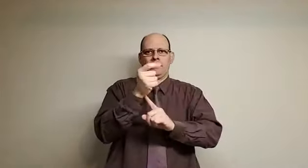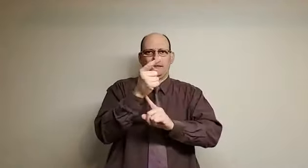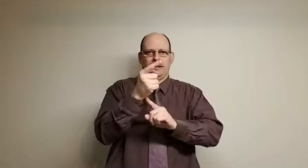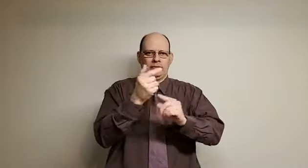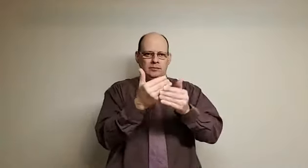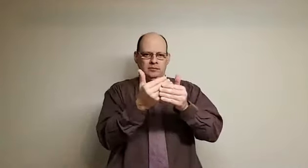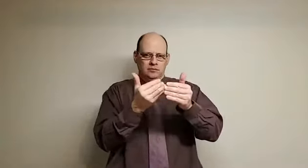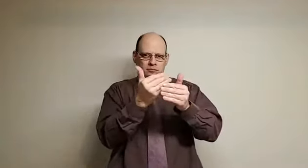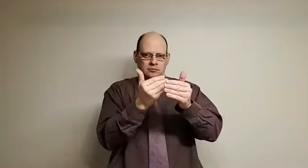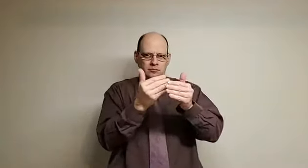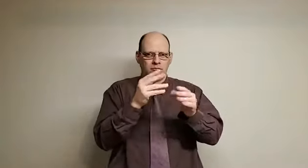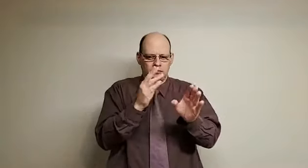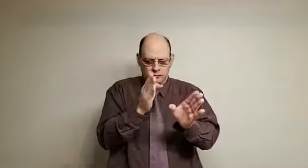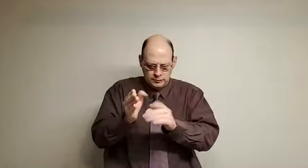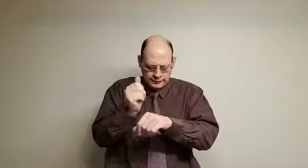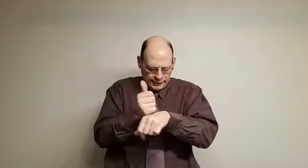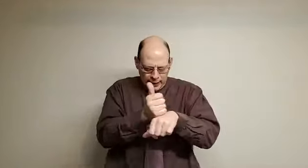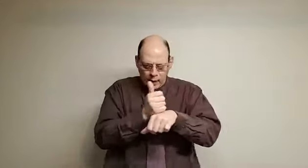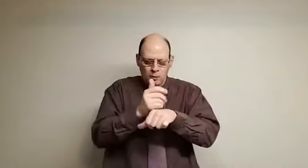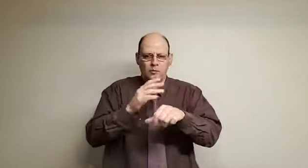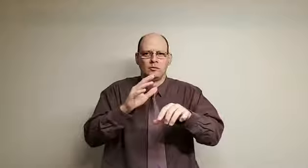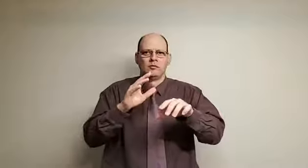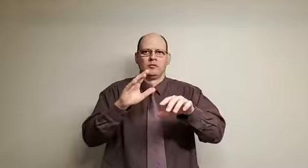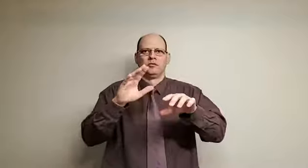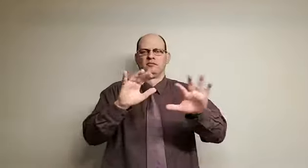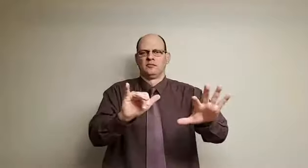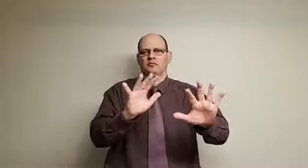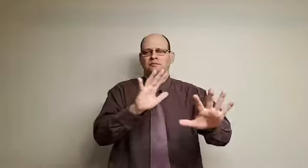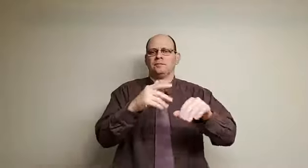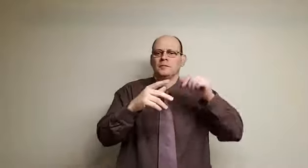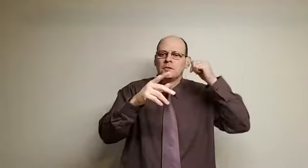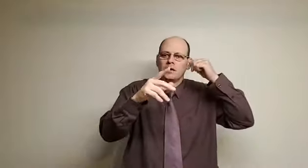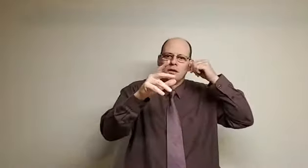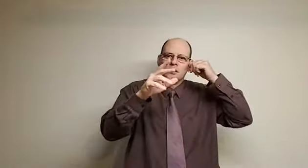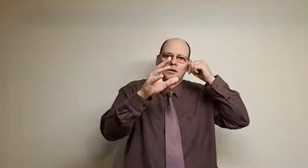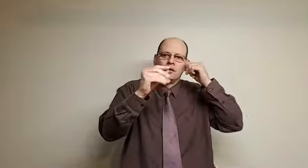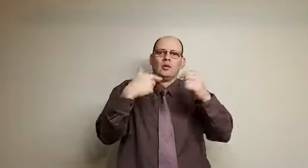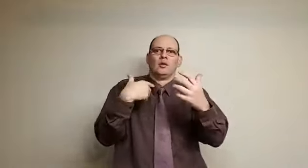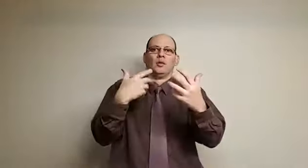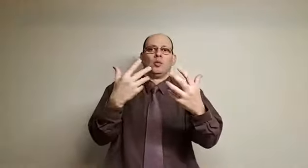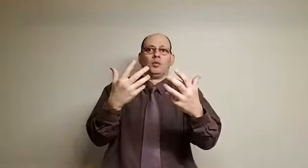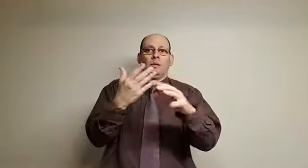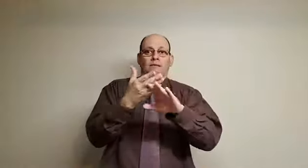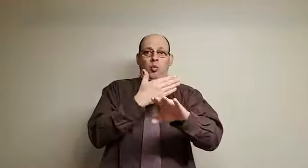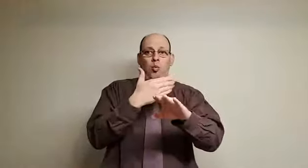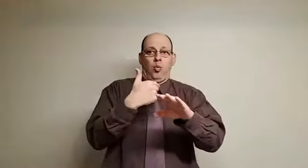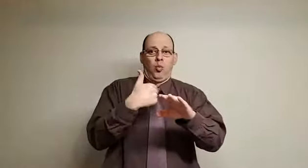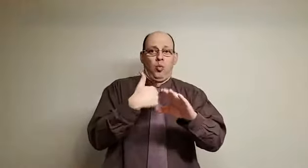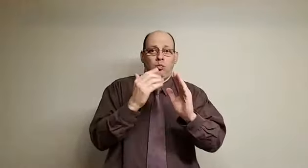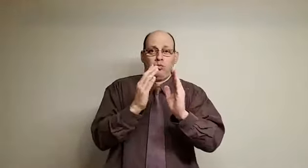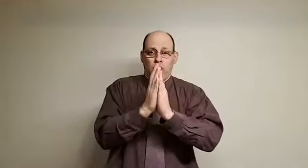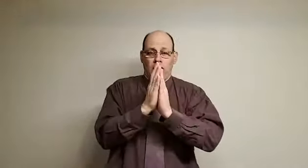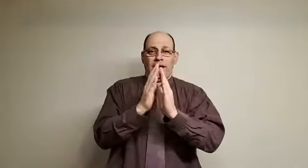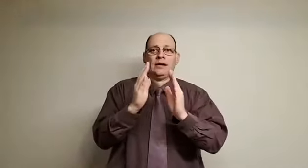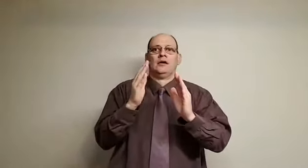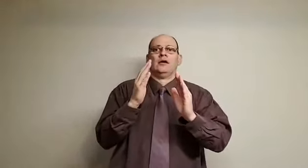and so we need to be sure we're ready and set up for that live video but